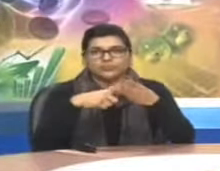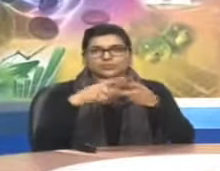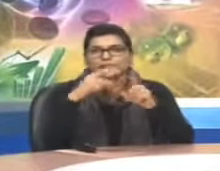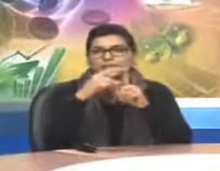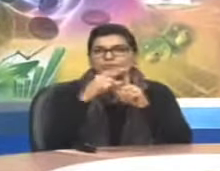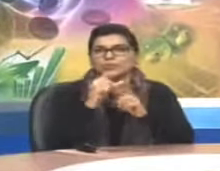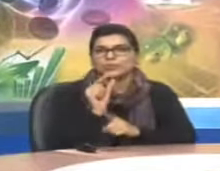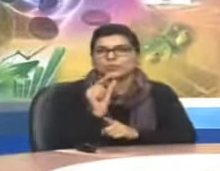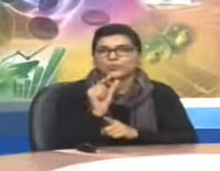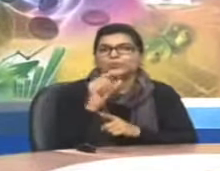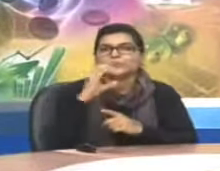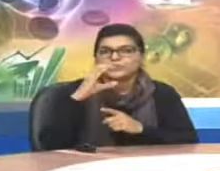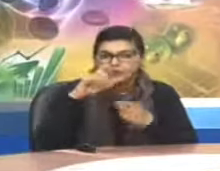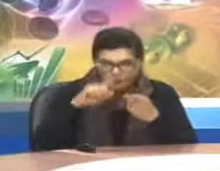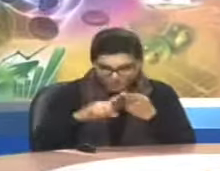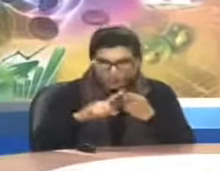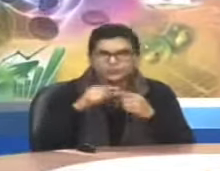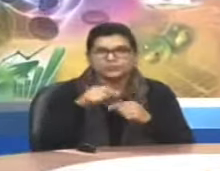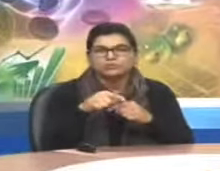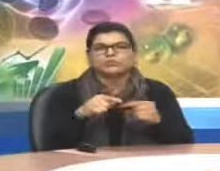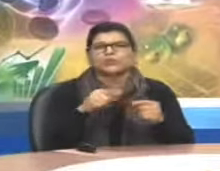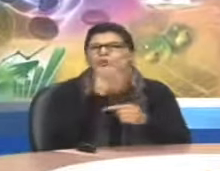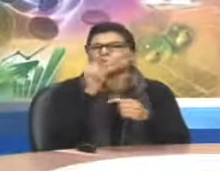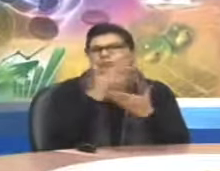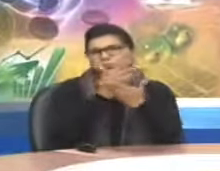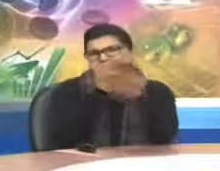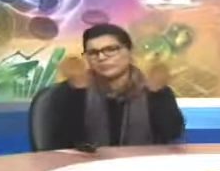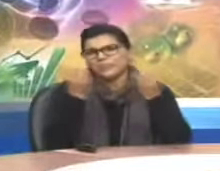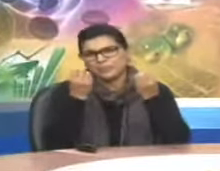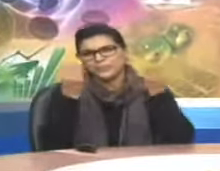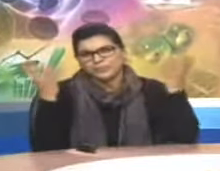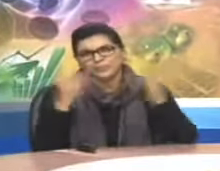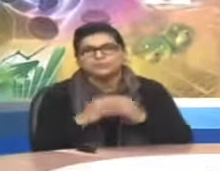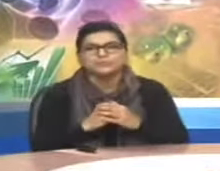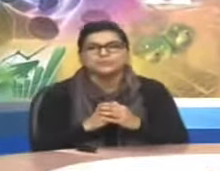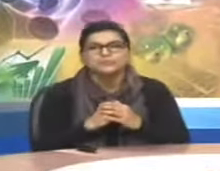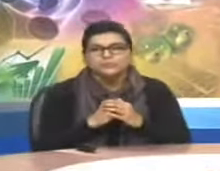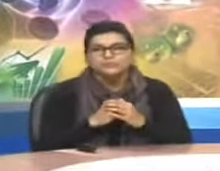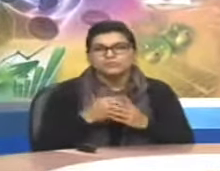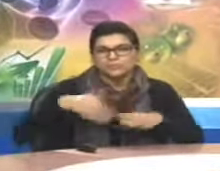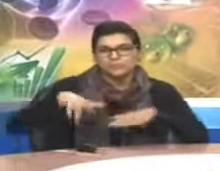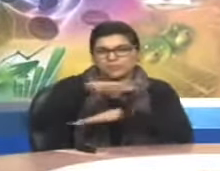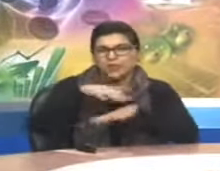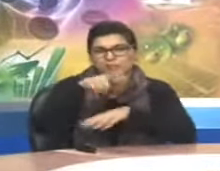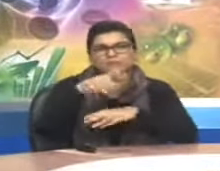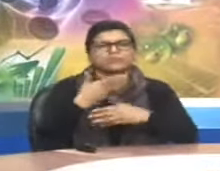Now this word is reduce. You all know this word.